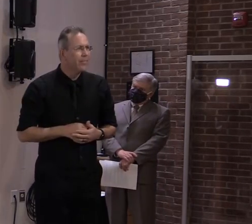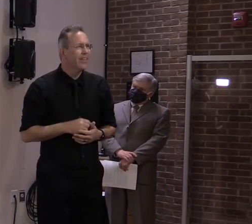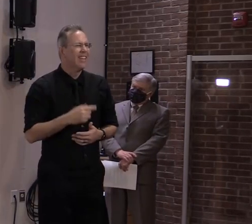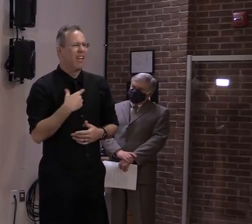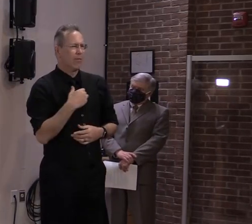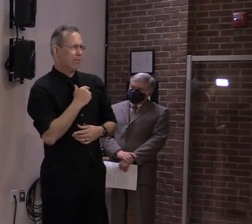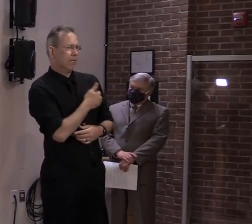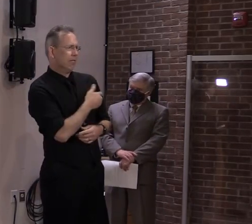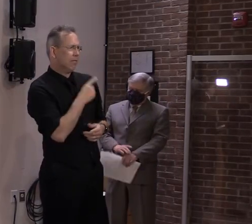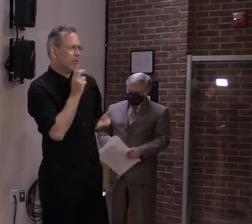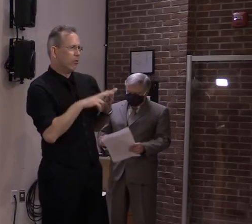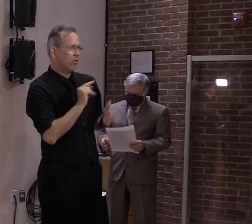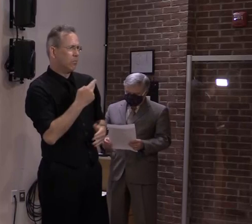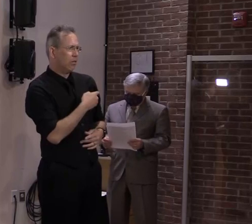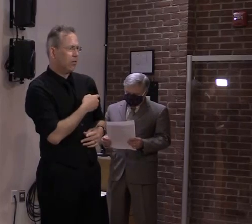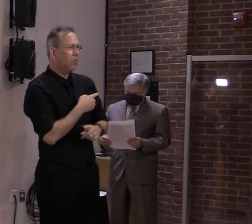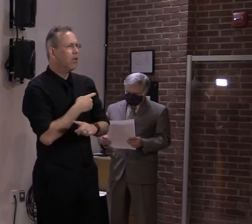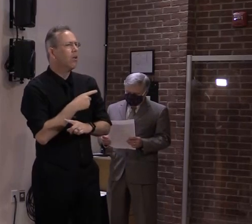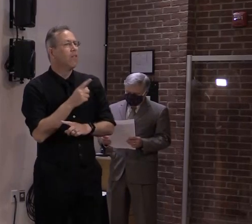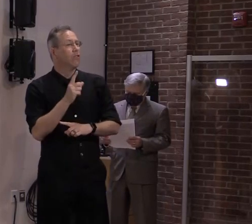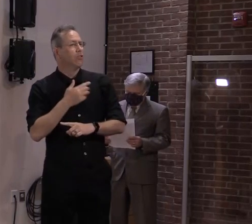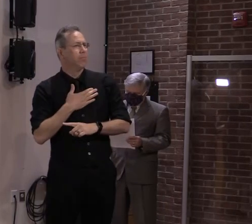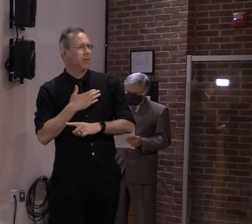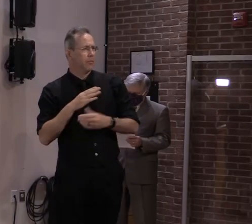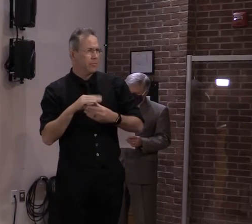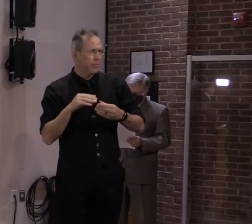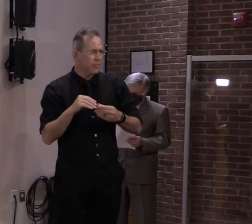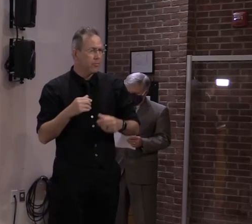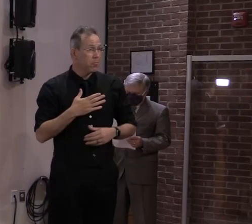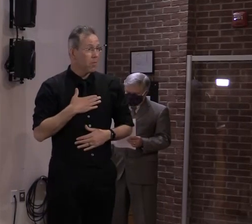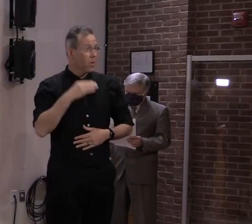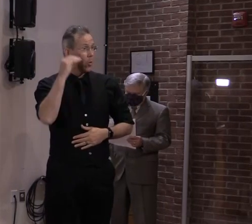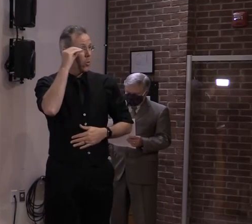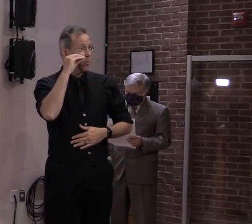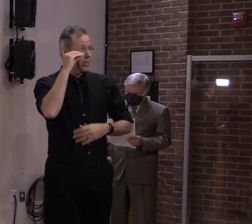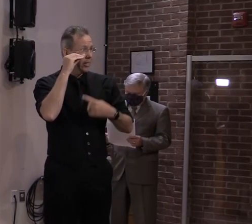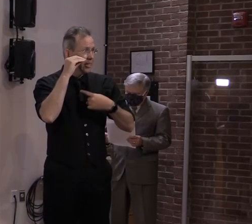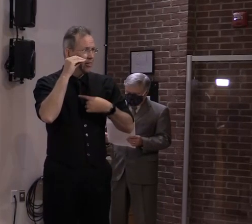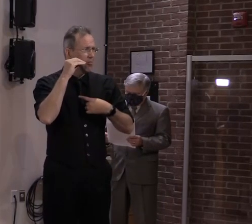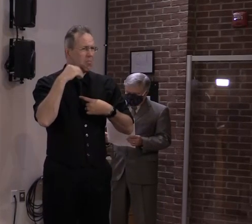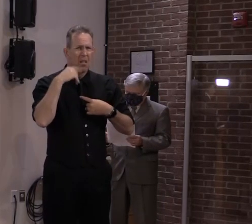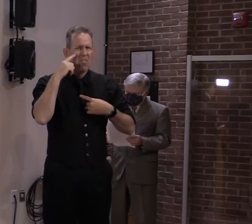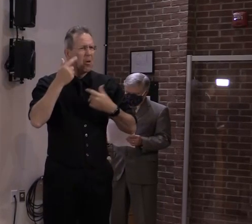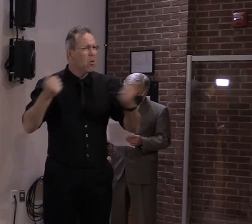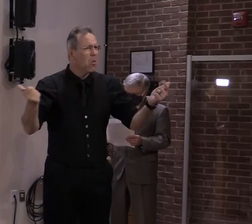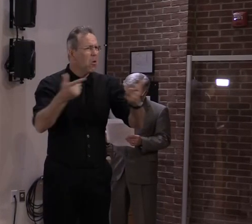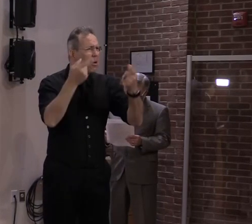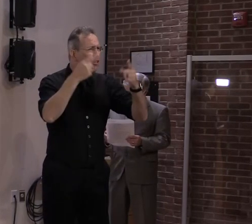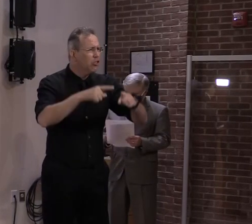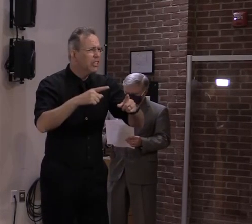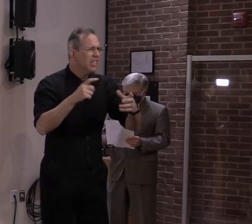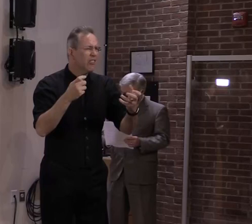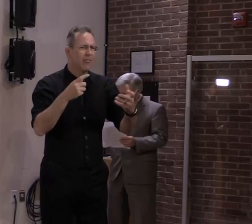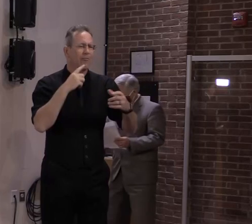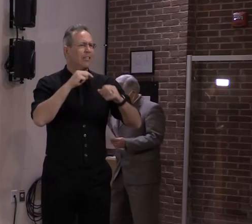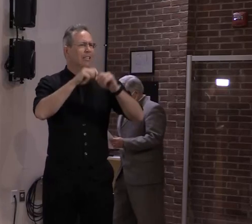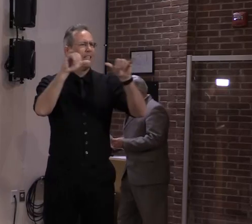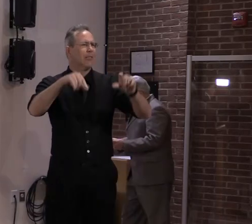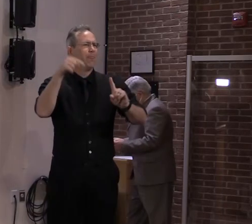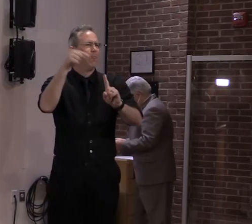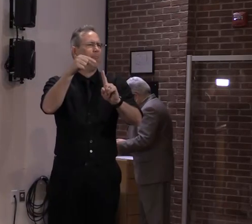I feel strongly, and again, I don't think anybody disagrees on this issue. I think that we have wanted